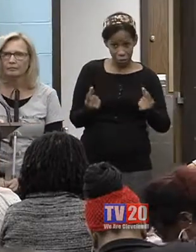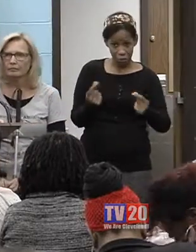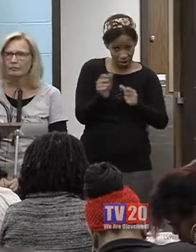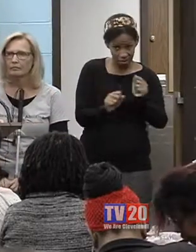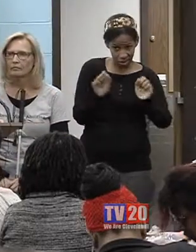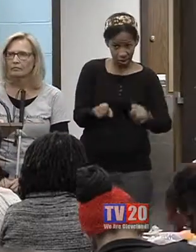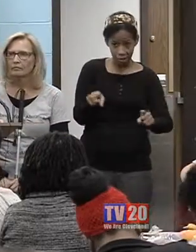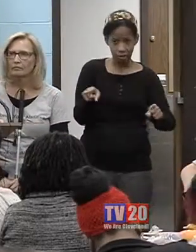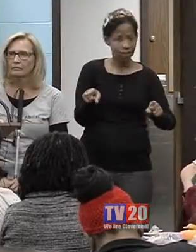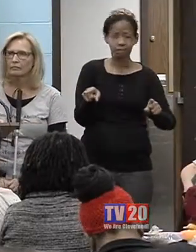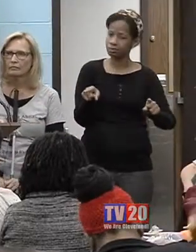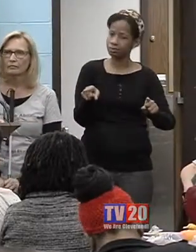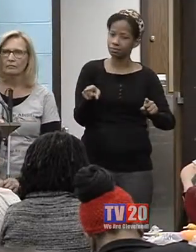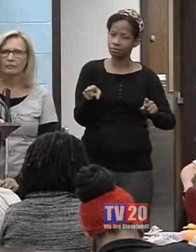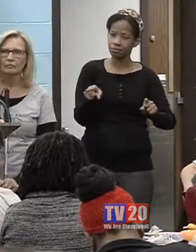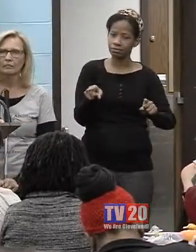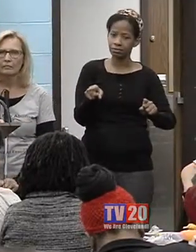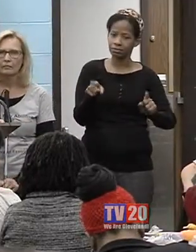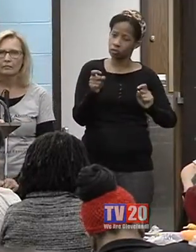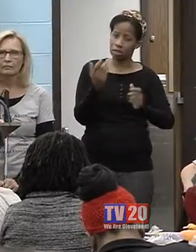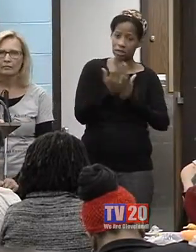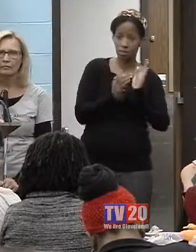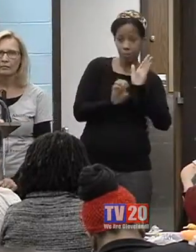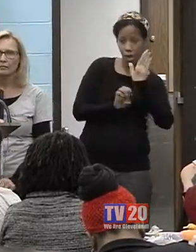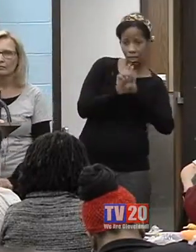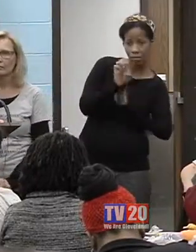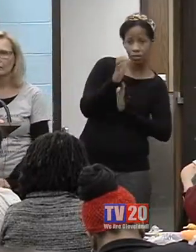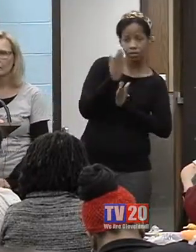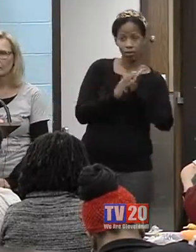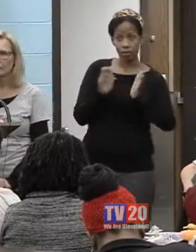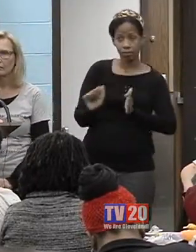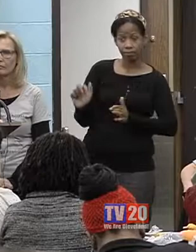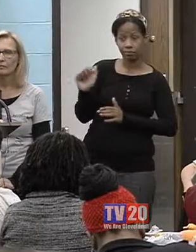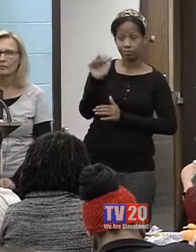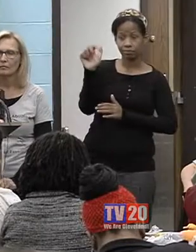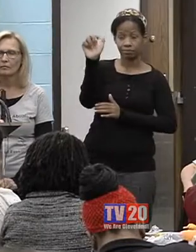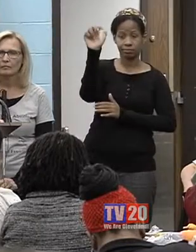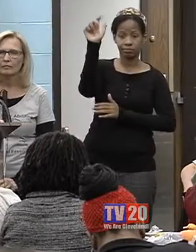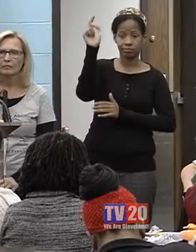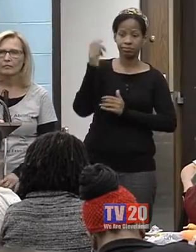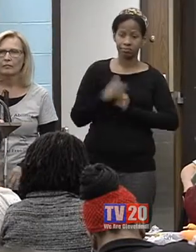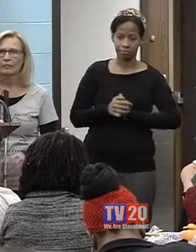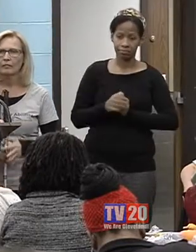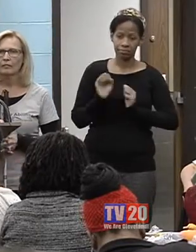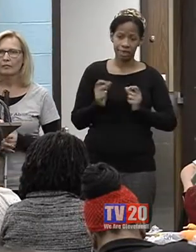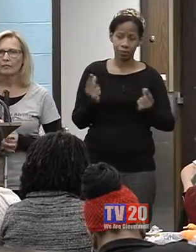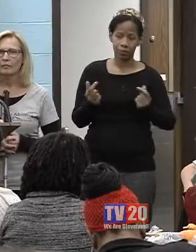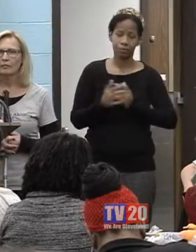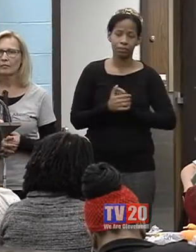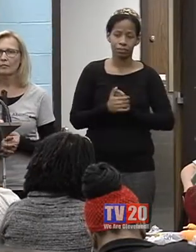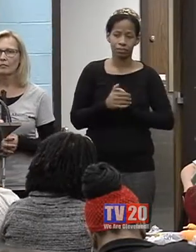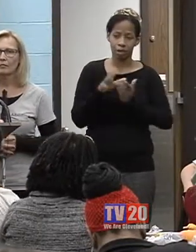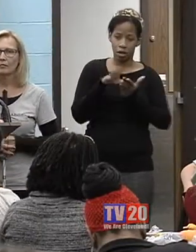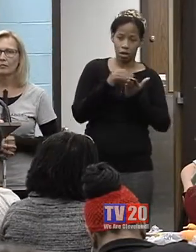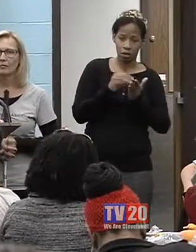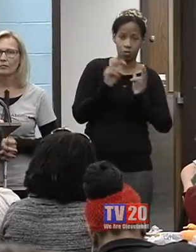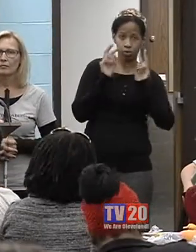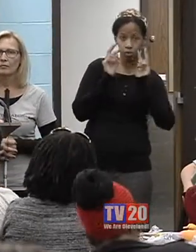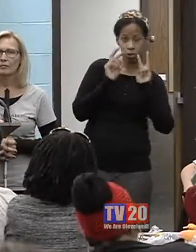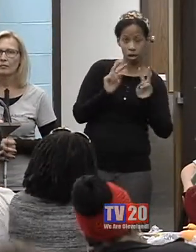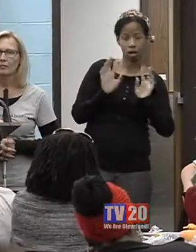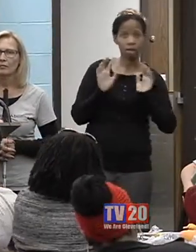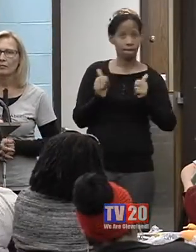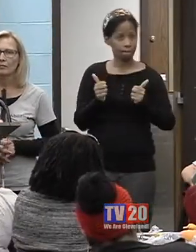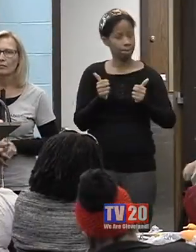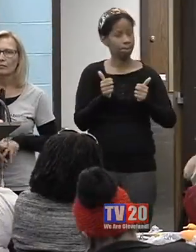assistance. Who didn't use the elevator today? There's all types of things. If we can learn to look